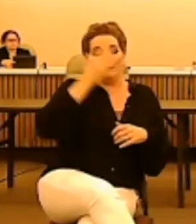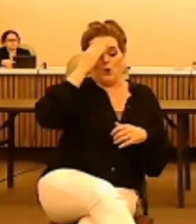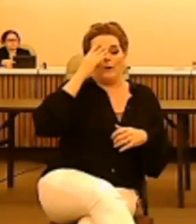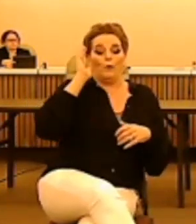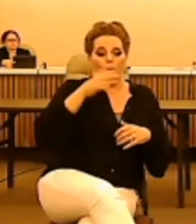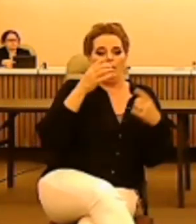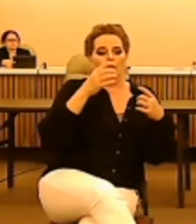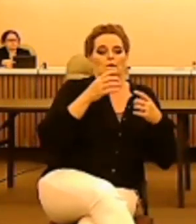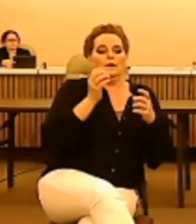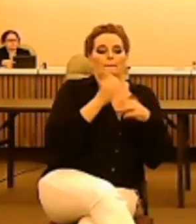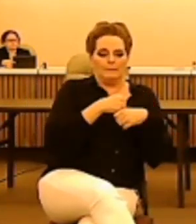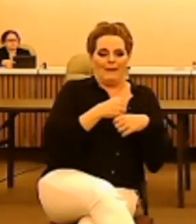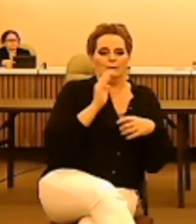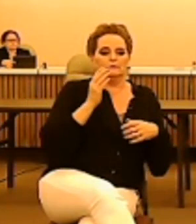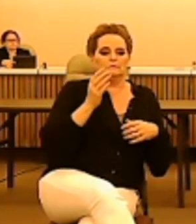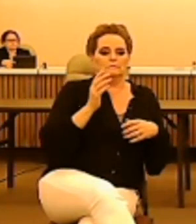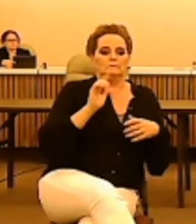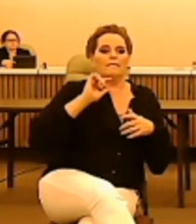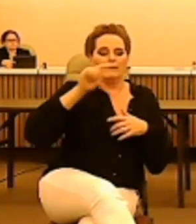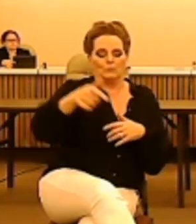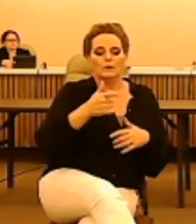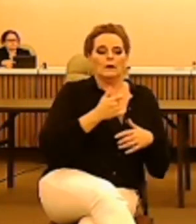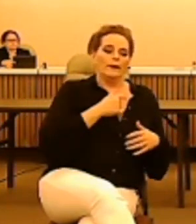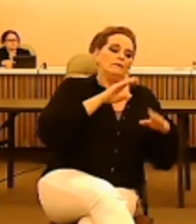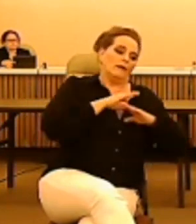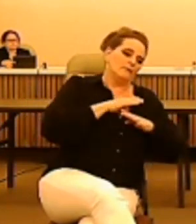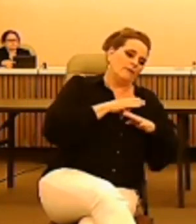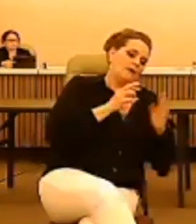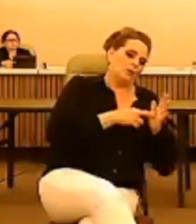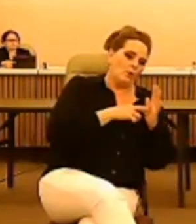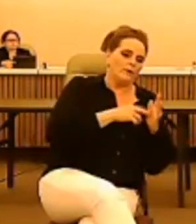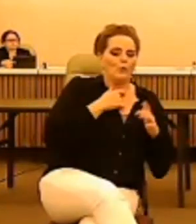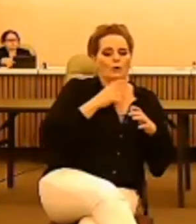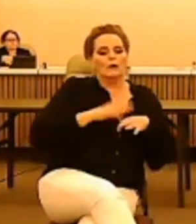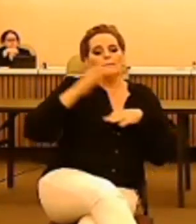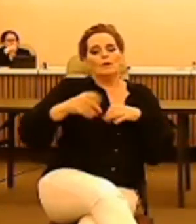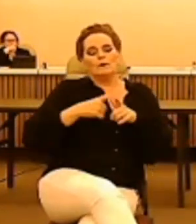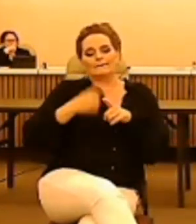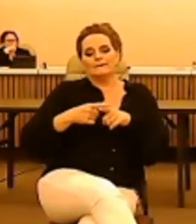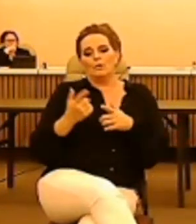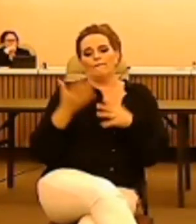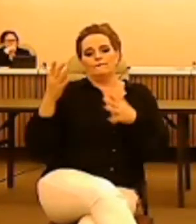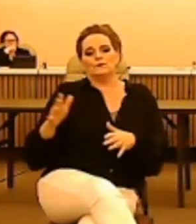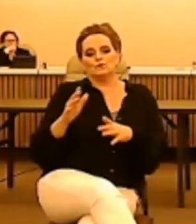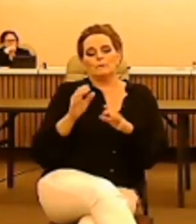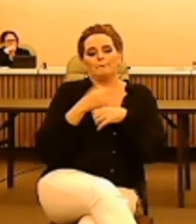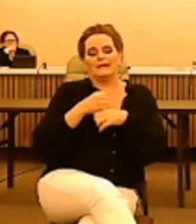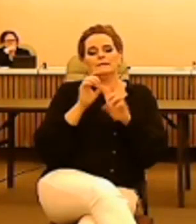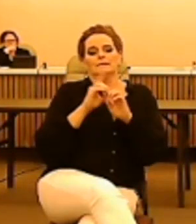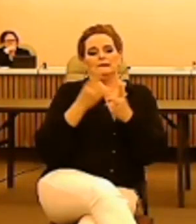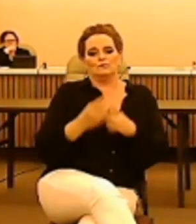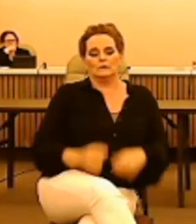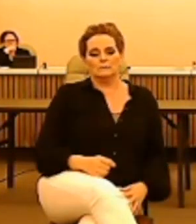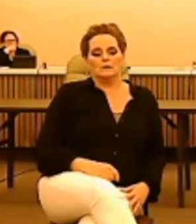Either you can meet that requirement or we can postpone this until we're done creating the district, right? Type of